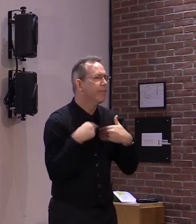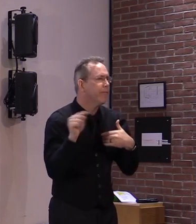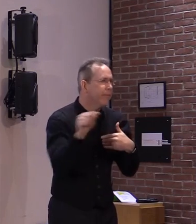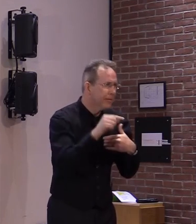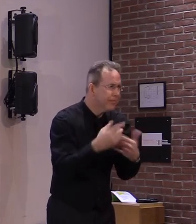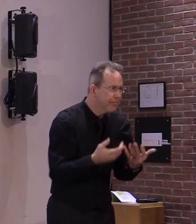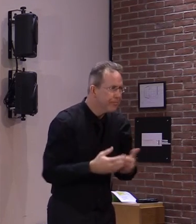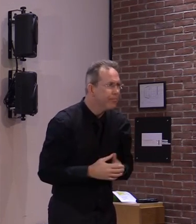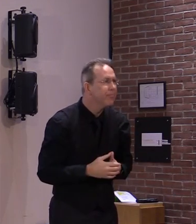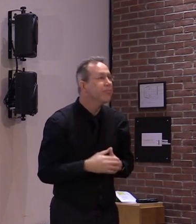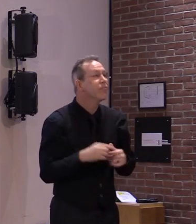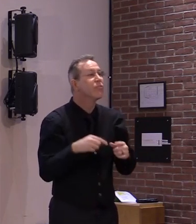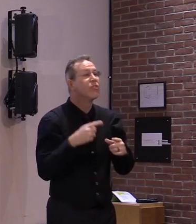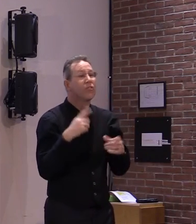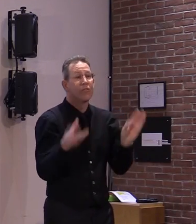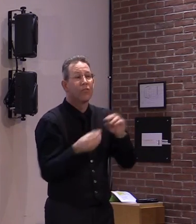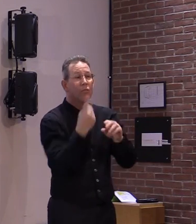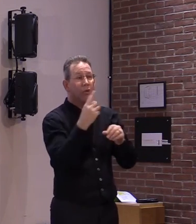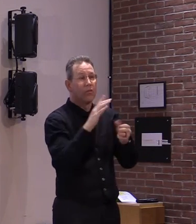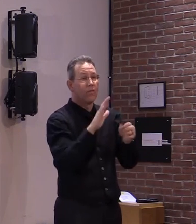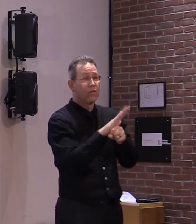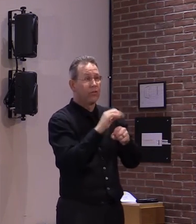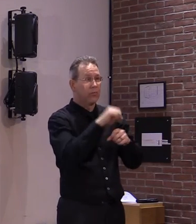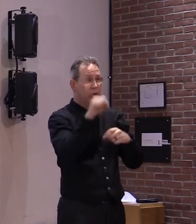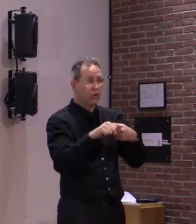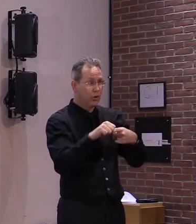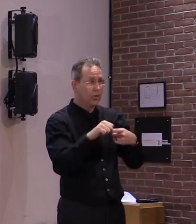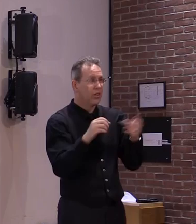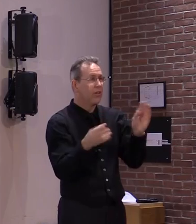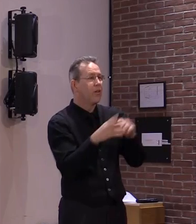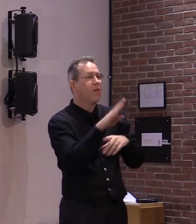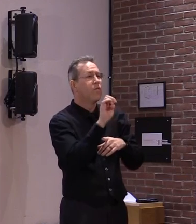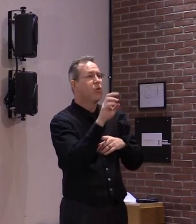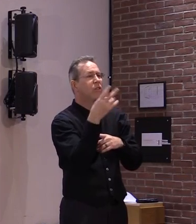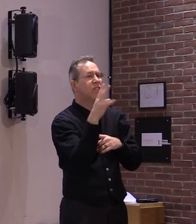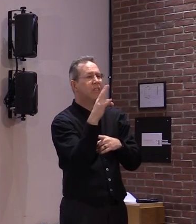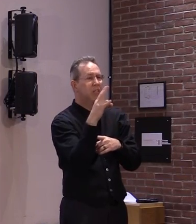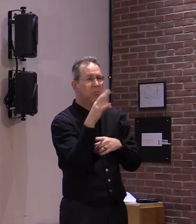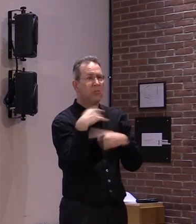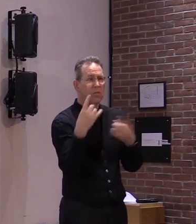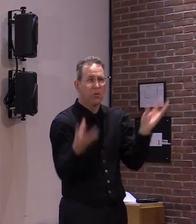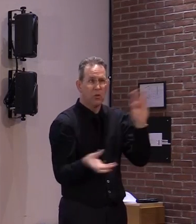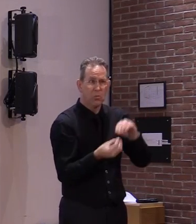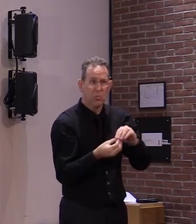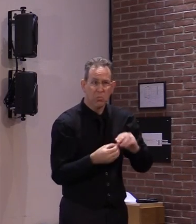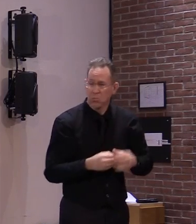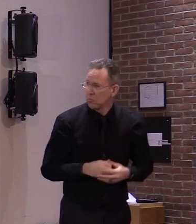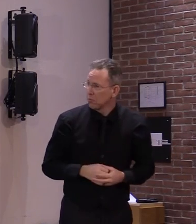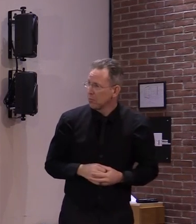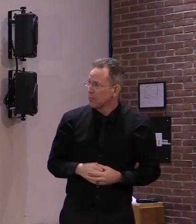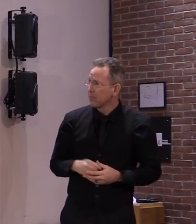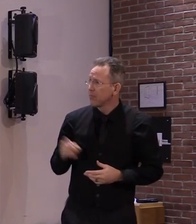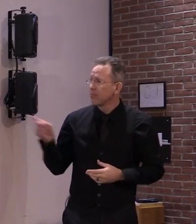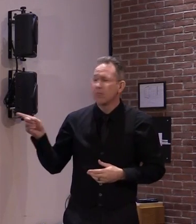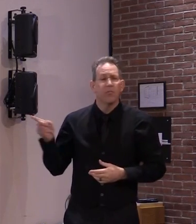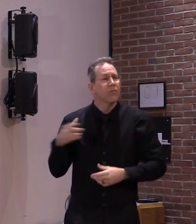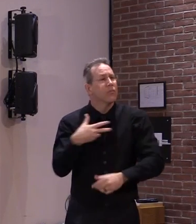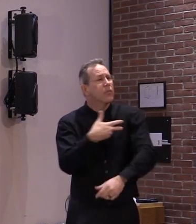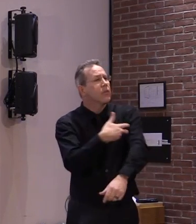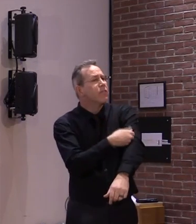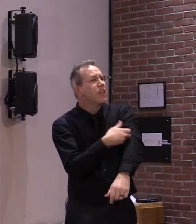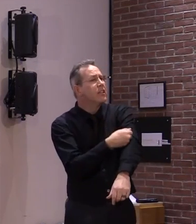to 417. And finally, regarding vaccination, we see that the